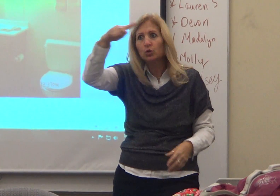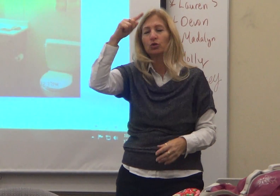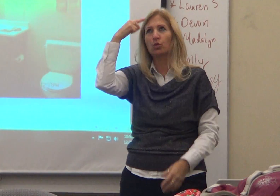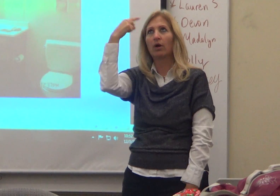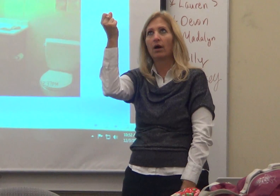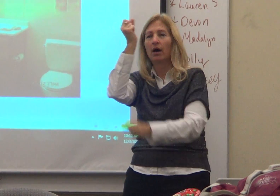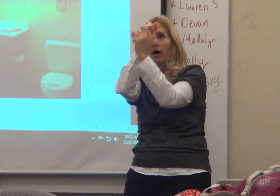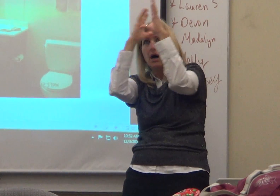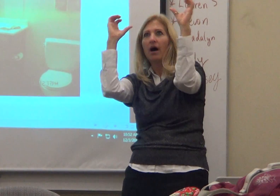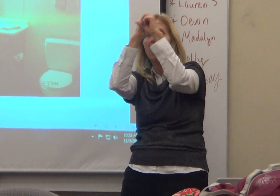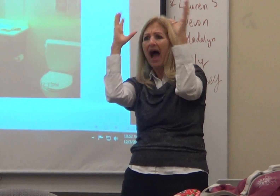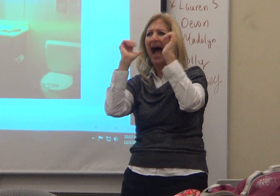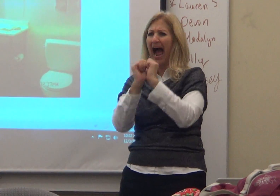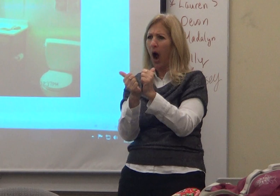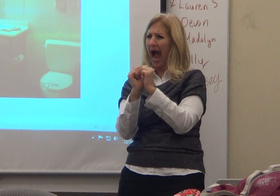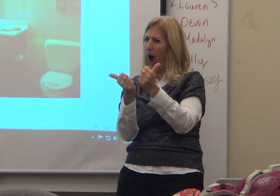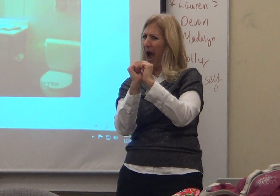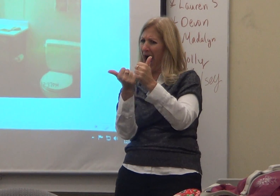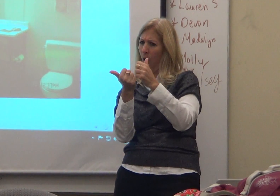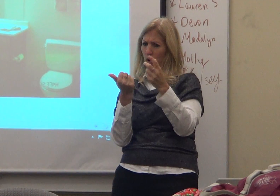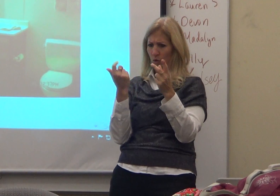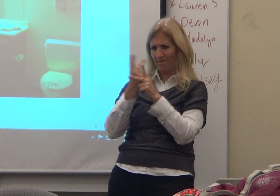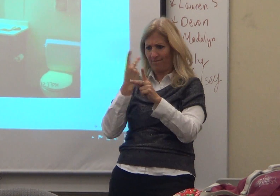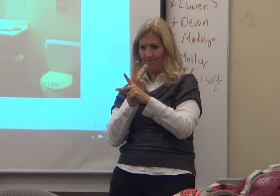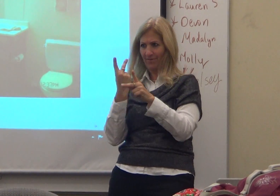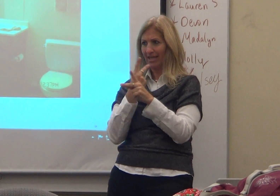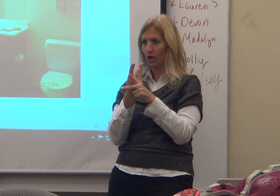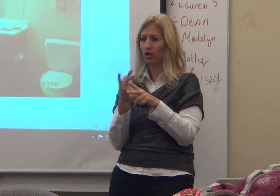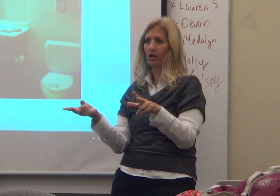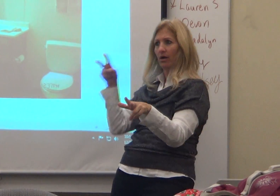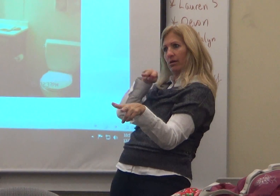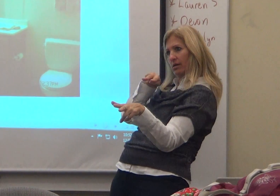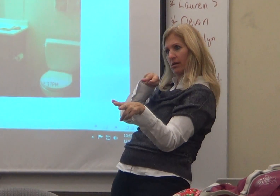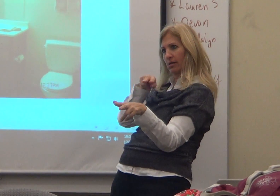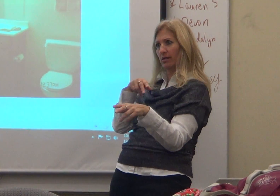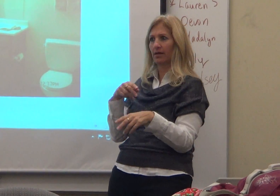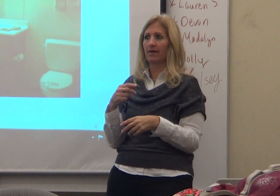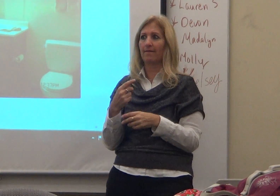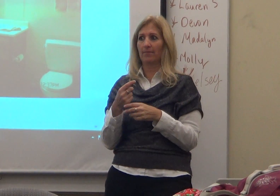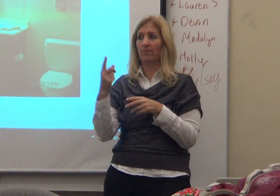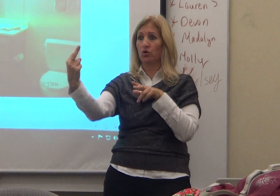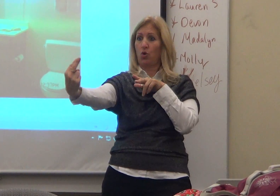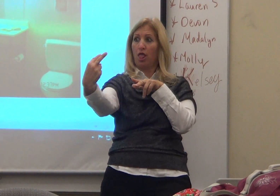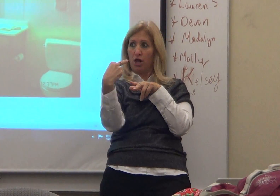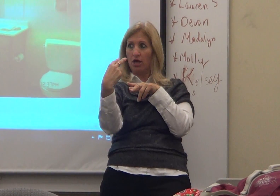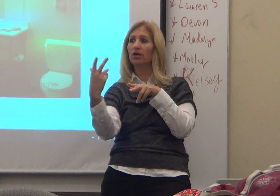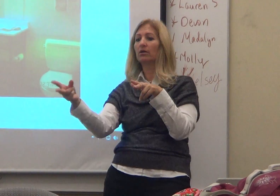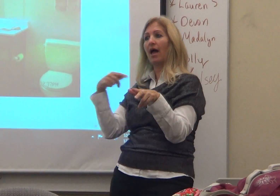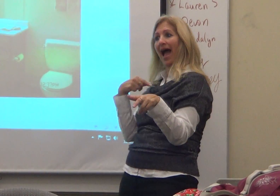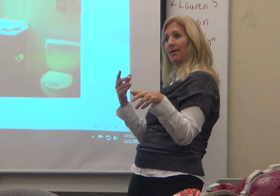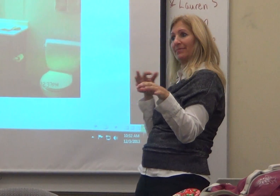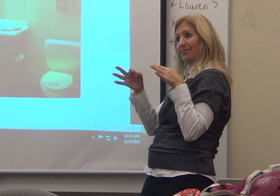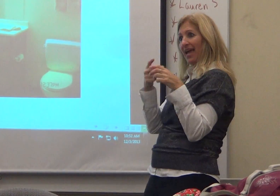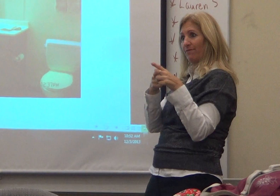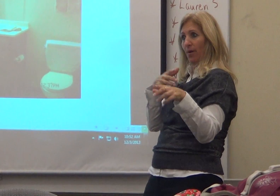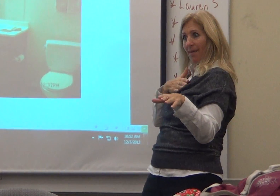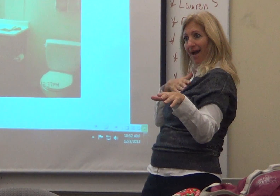Typically, deaf do use a lot of classifiers. That way you can visually see and understand, figure out where you're standing, how your perspective is, and what you are looking